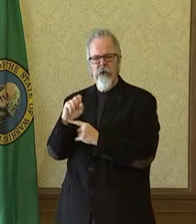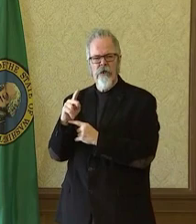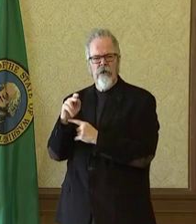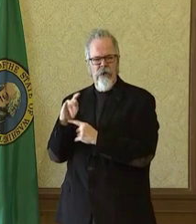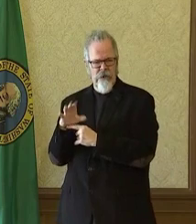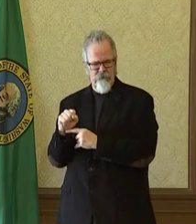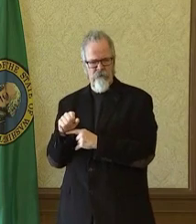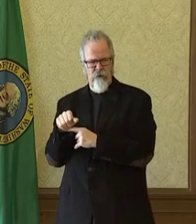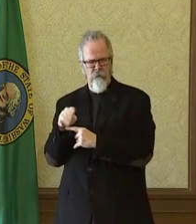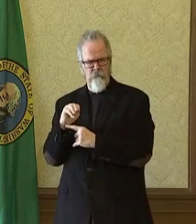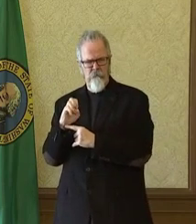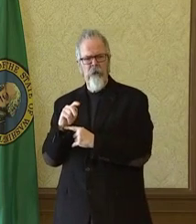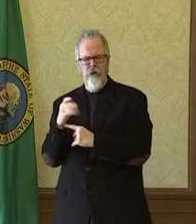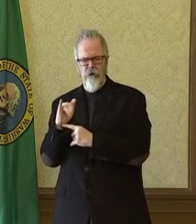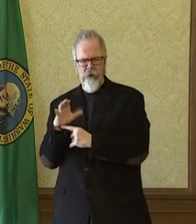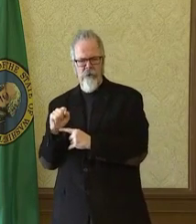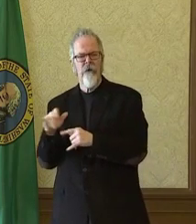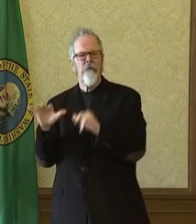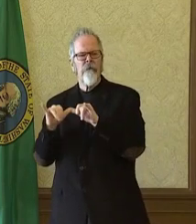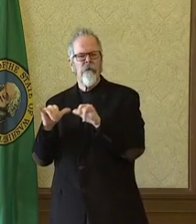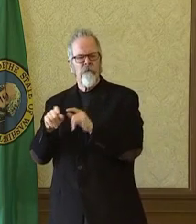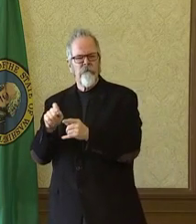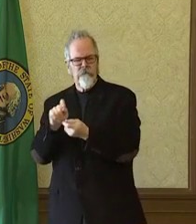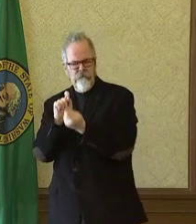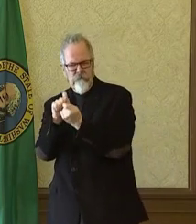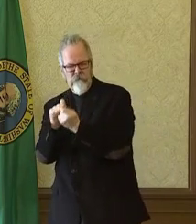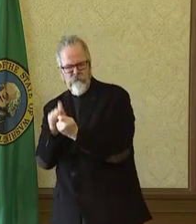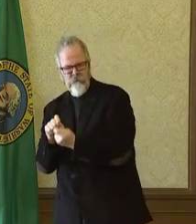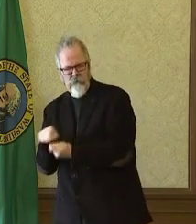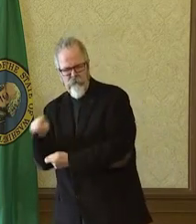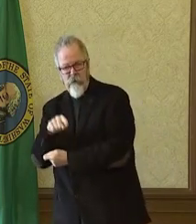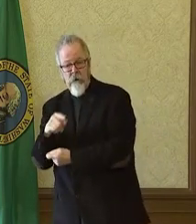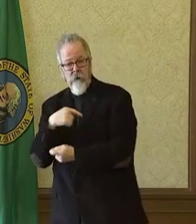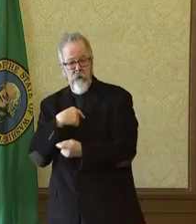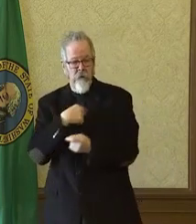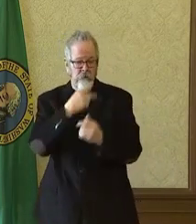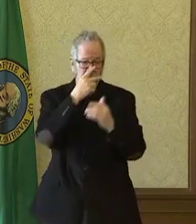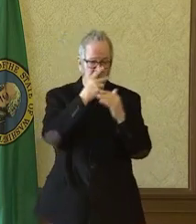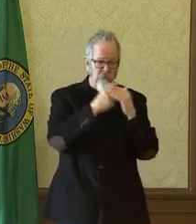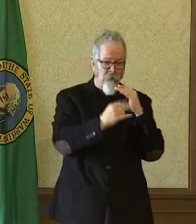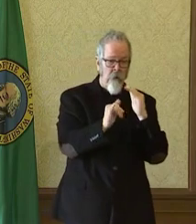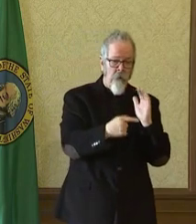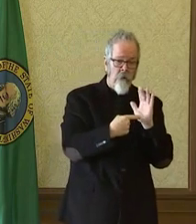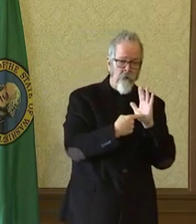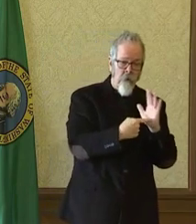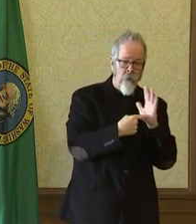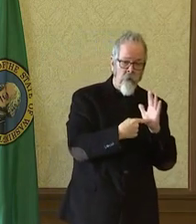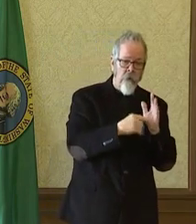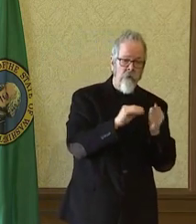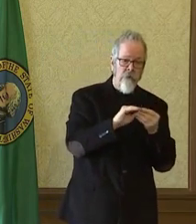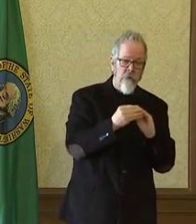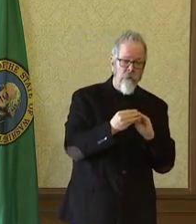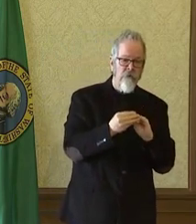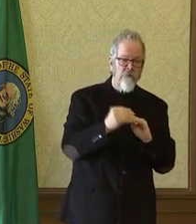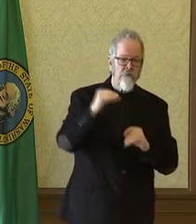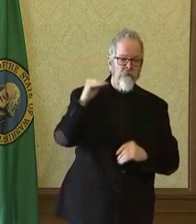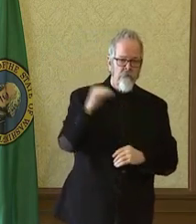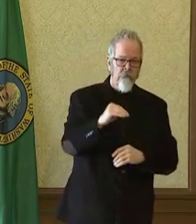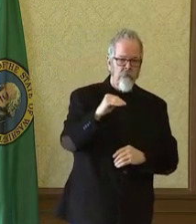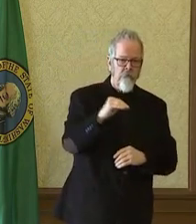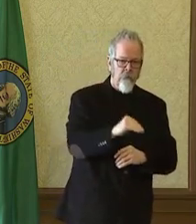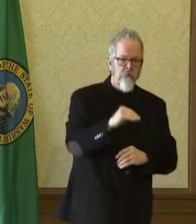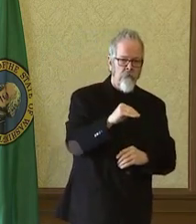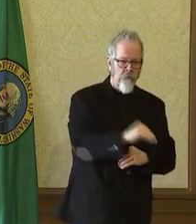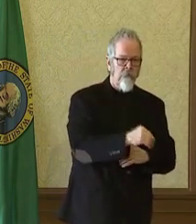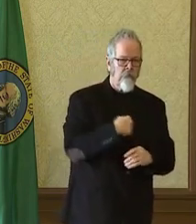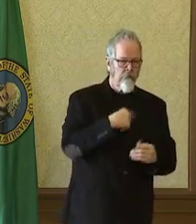rather significantly. That's really good news, but people need to understand in that model, it is modeled on the